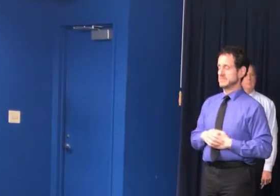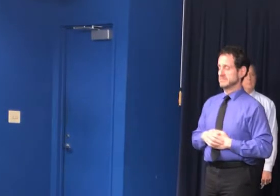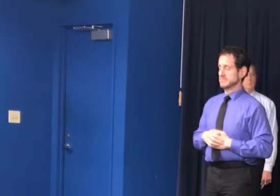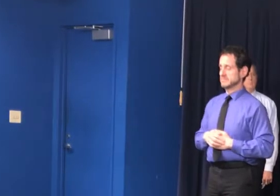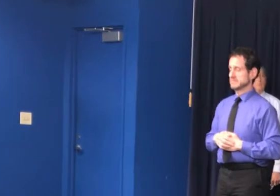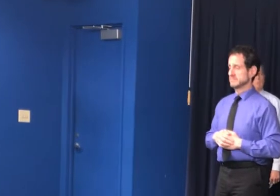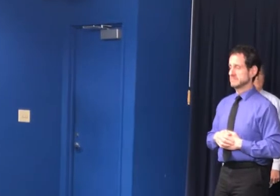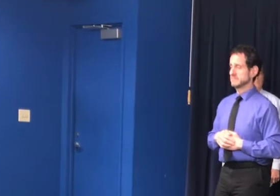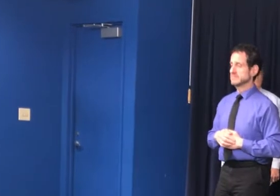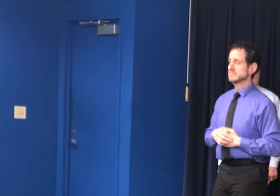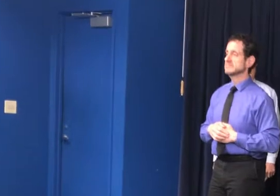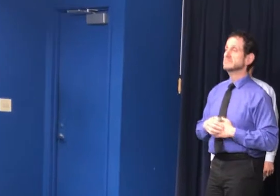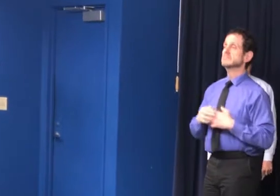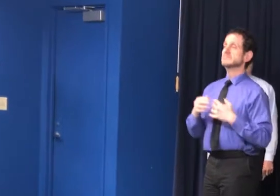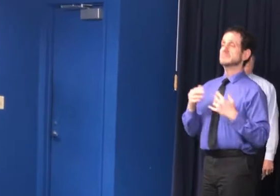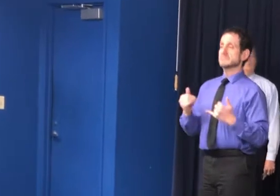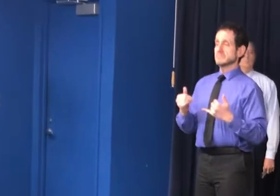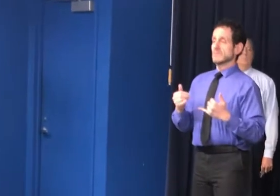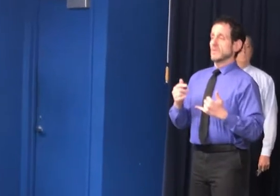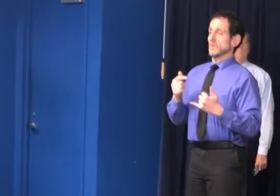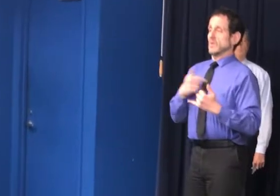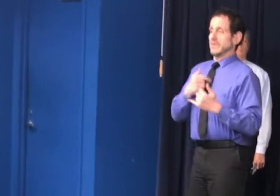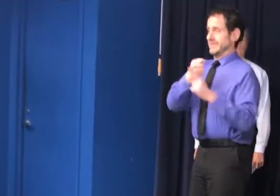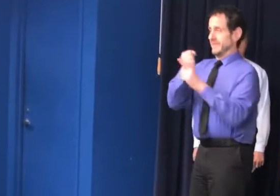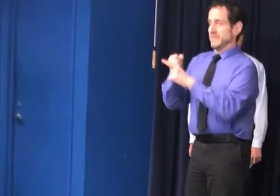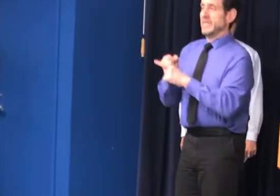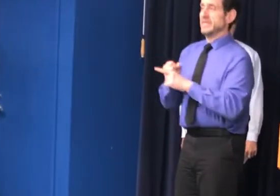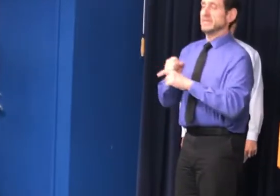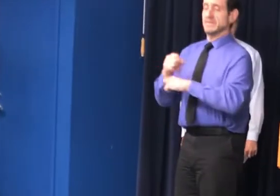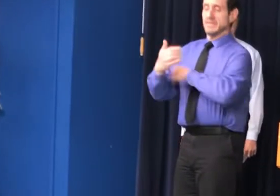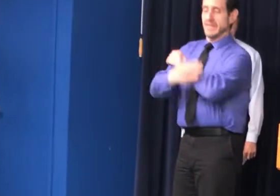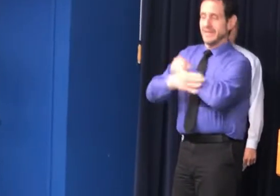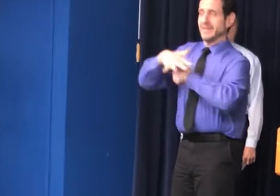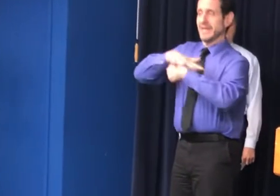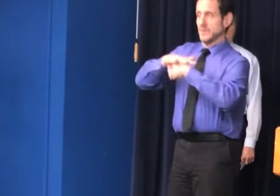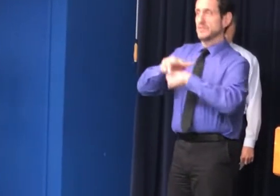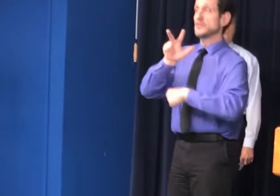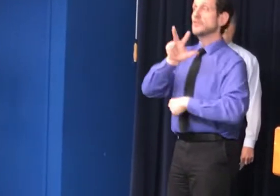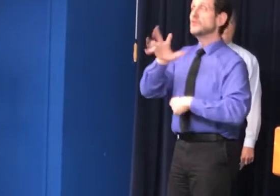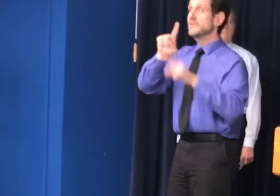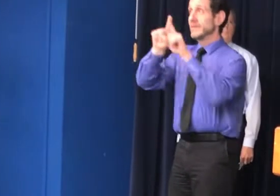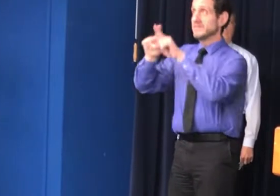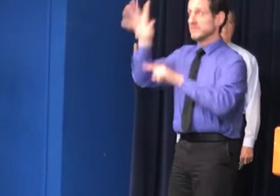These are now affecting 35 counties across our state.